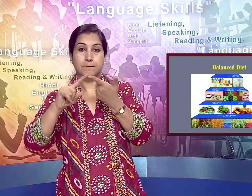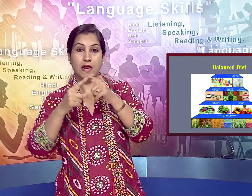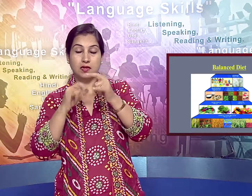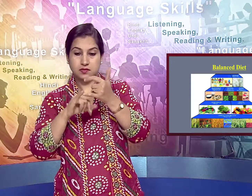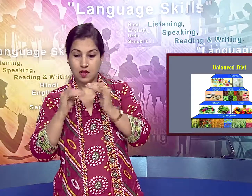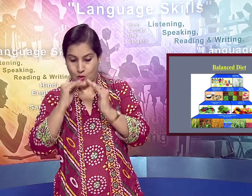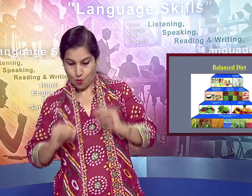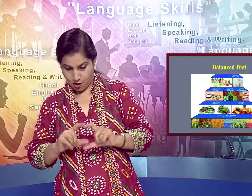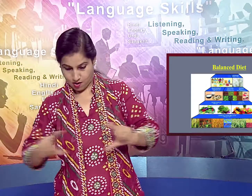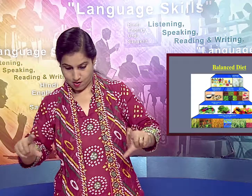level.